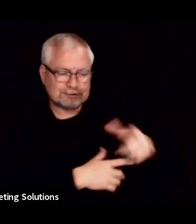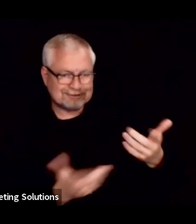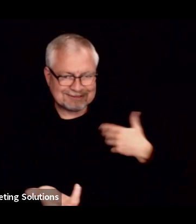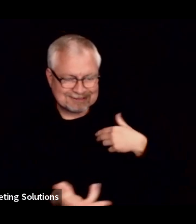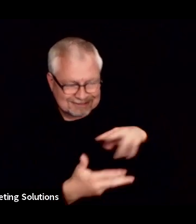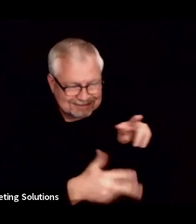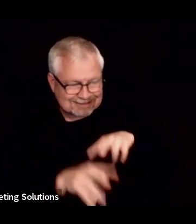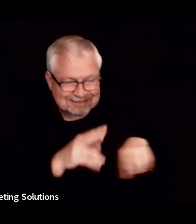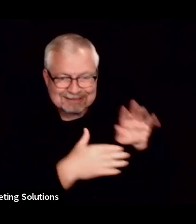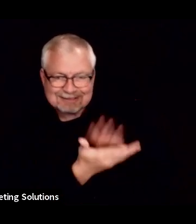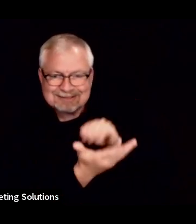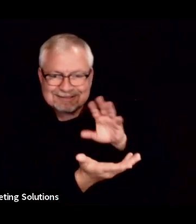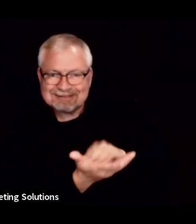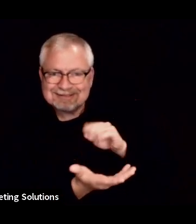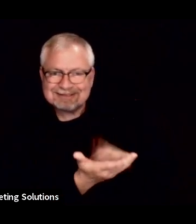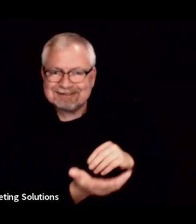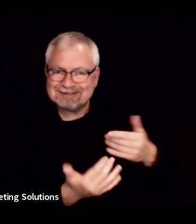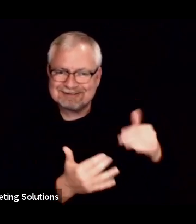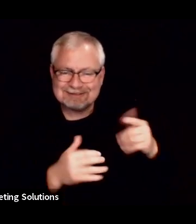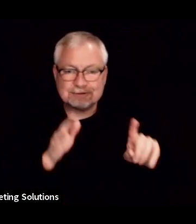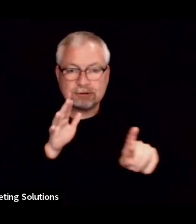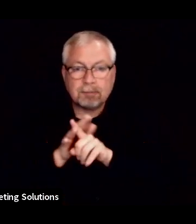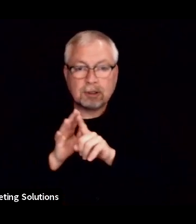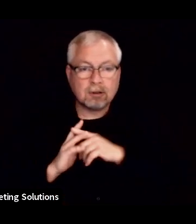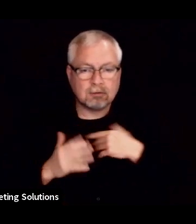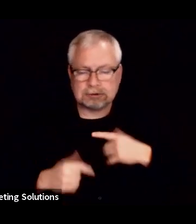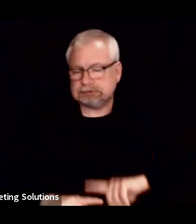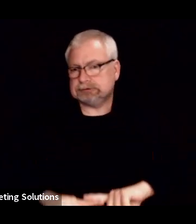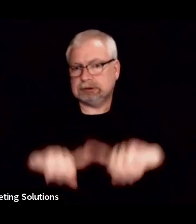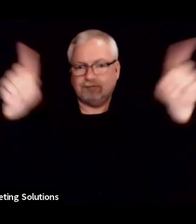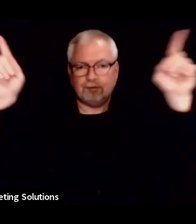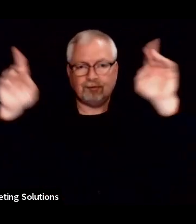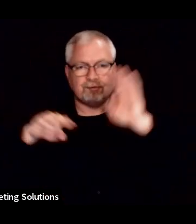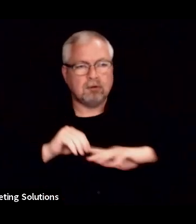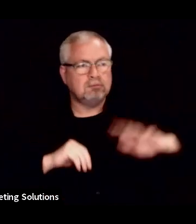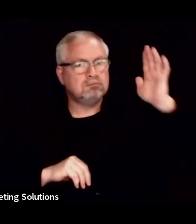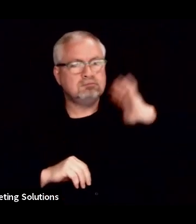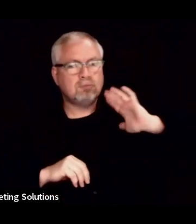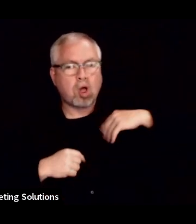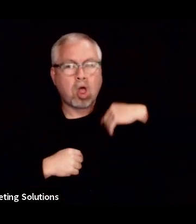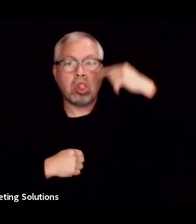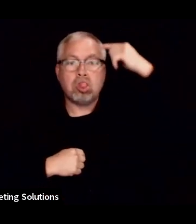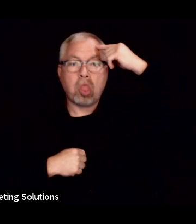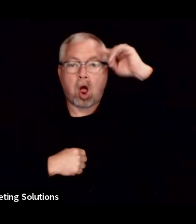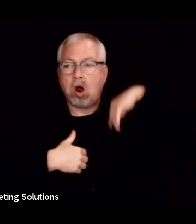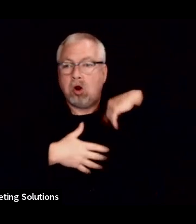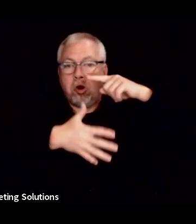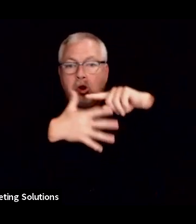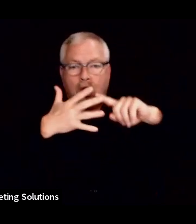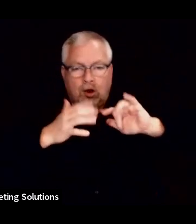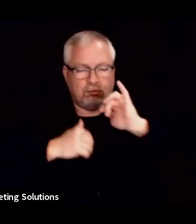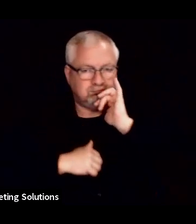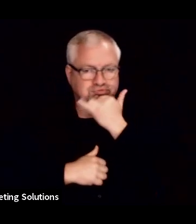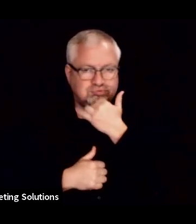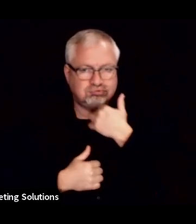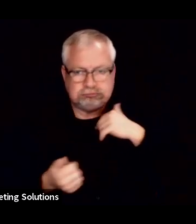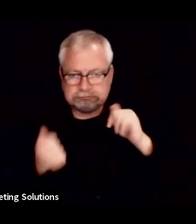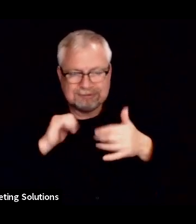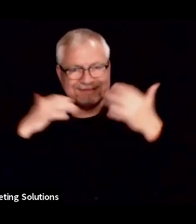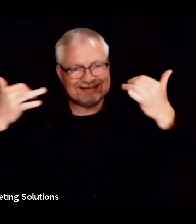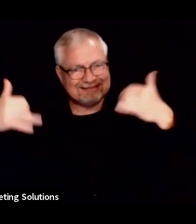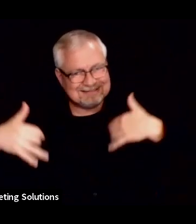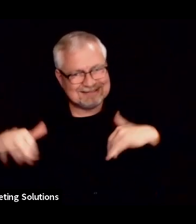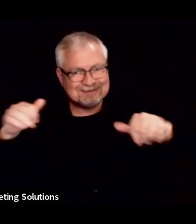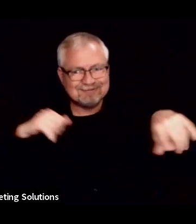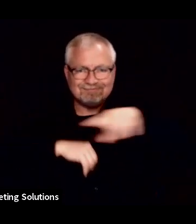that we first thought. So we're really encouraging clinicians to use broad clinical discretion and